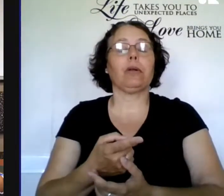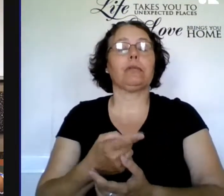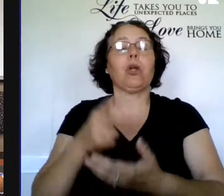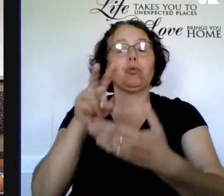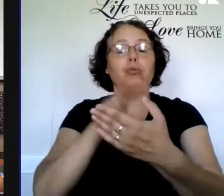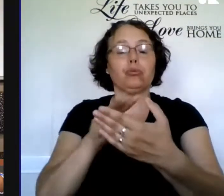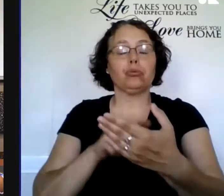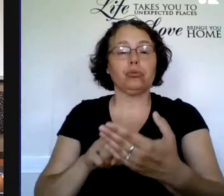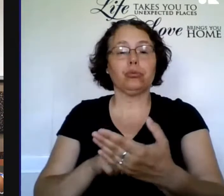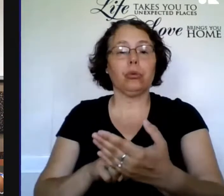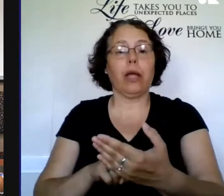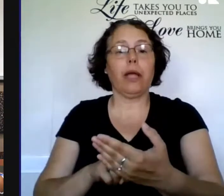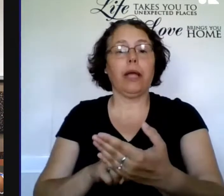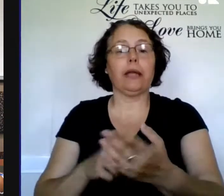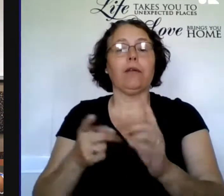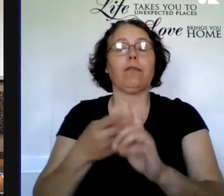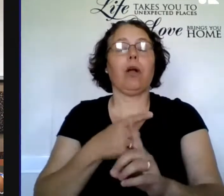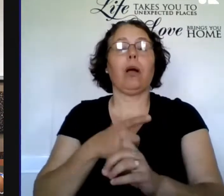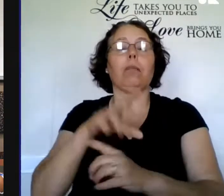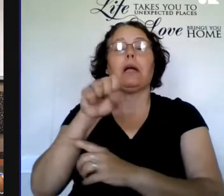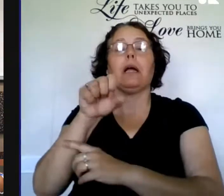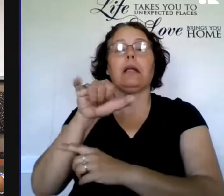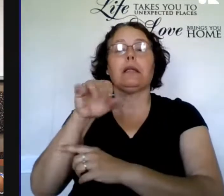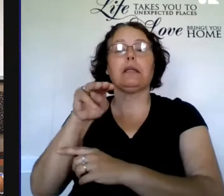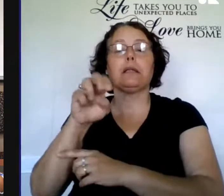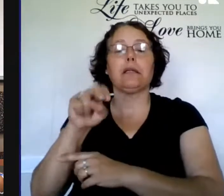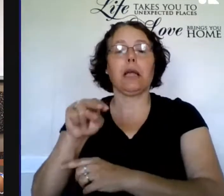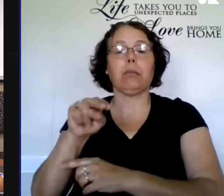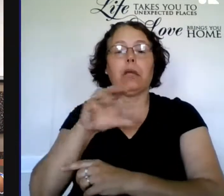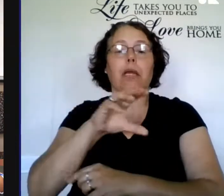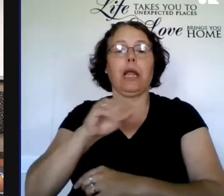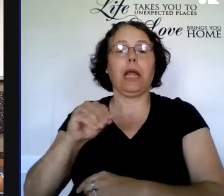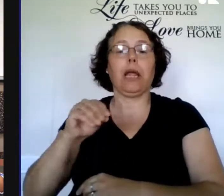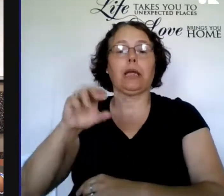permission by Simon & Schuster.